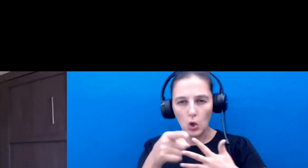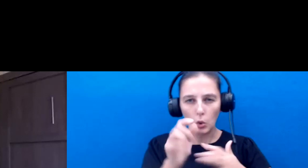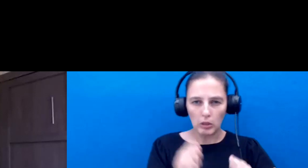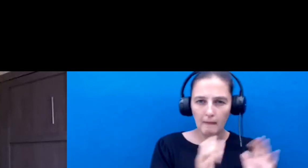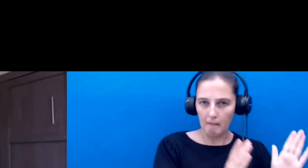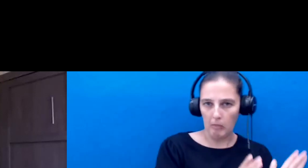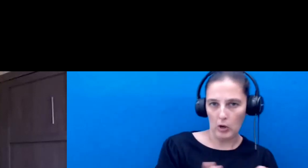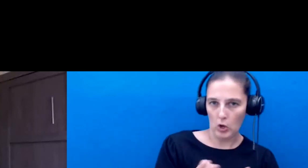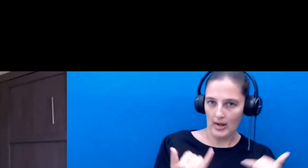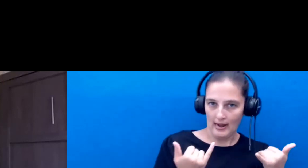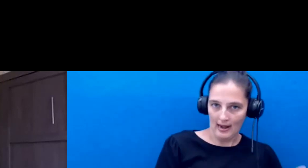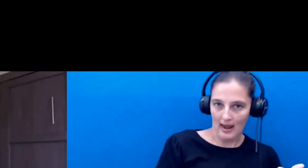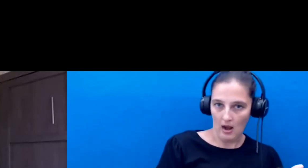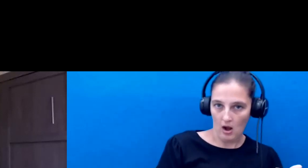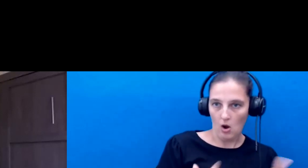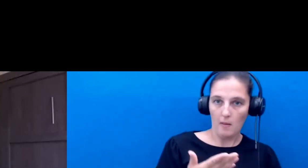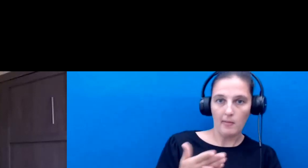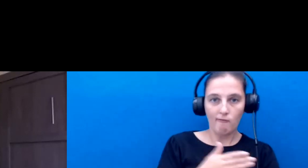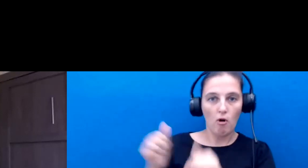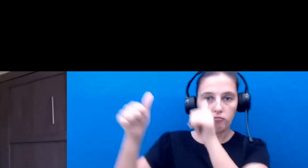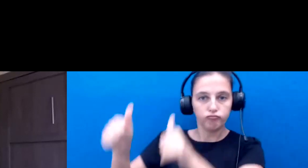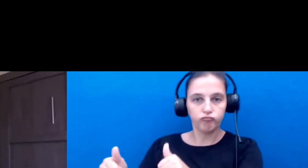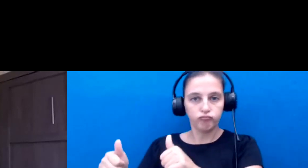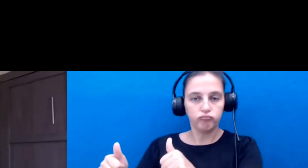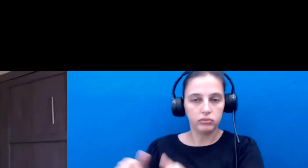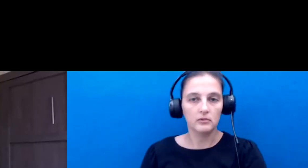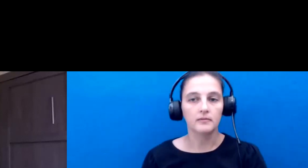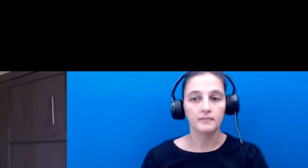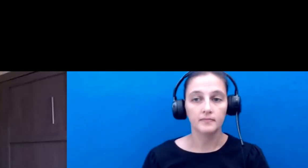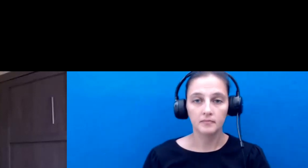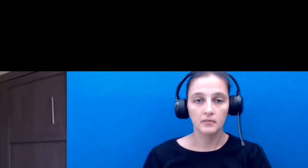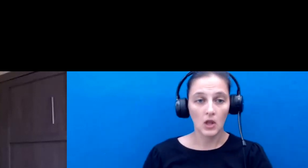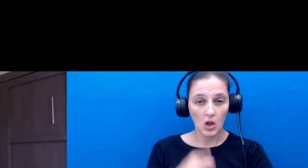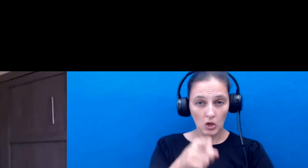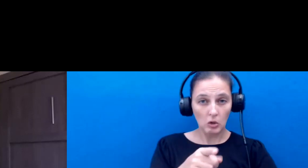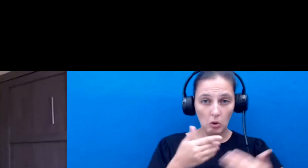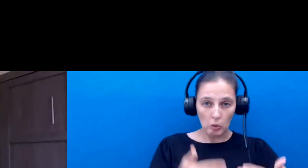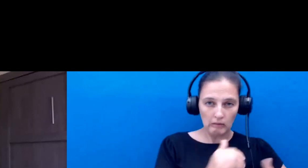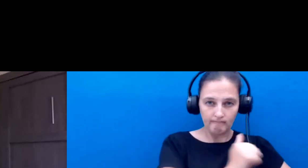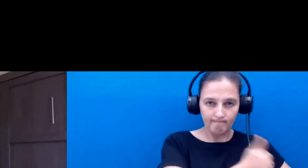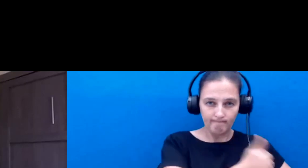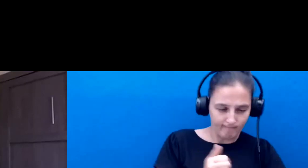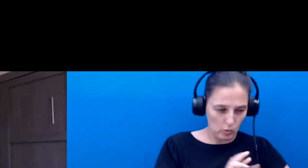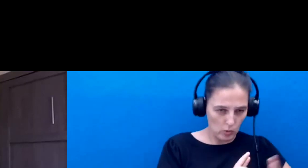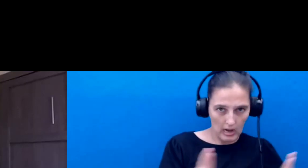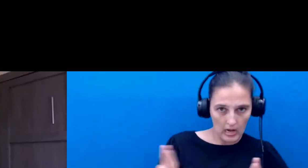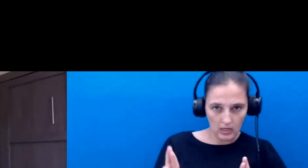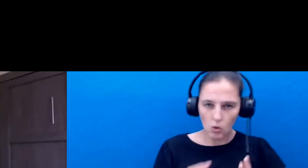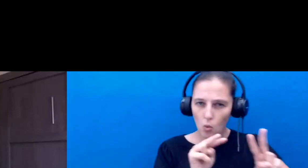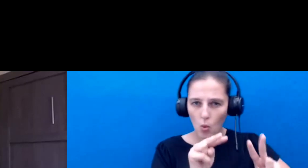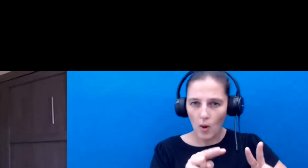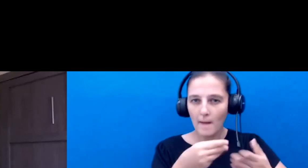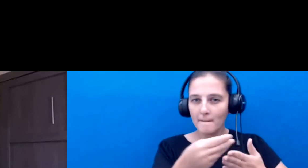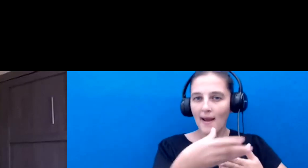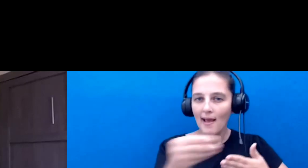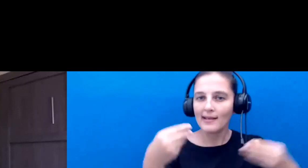opportunity to get that done in advance. So get those things in place, keep an eye on the buy and sell,